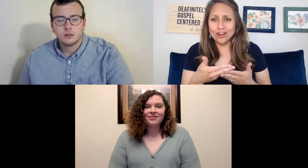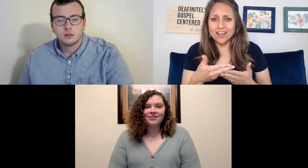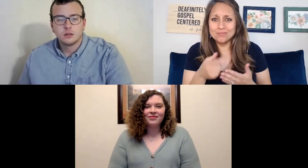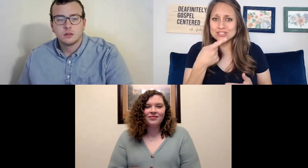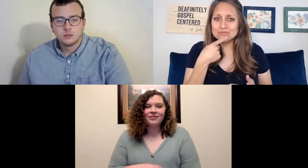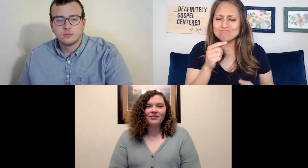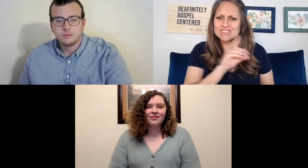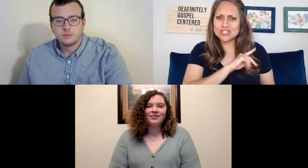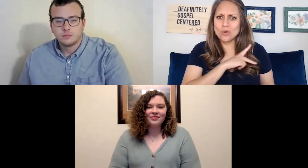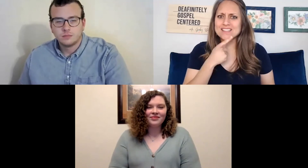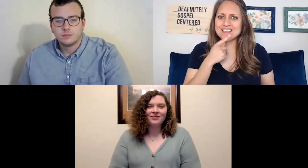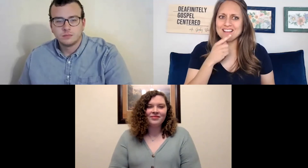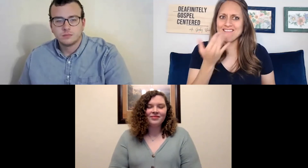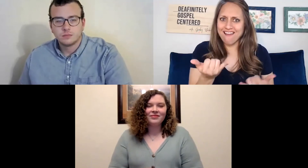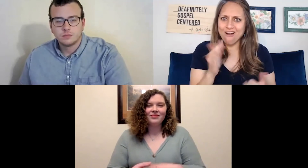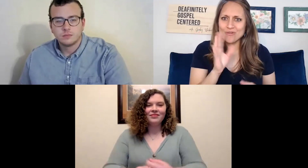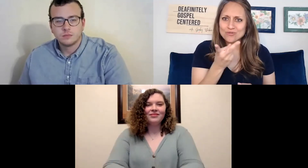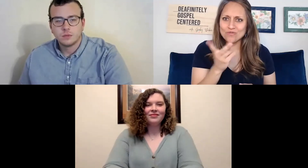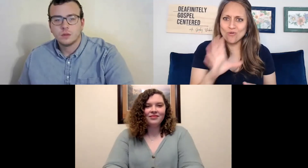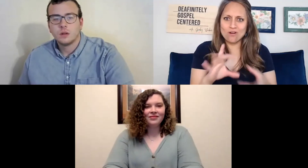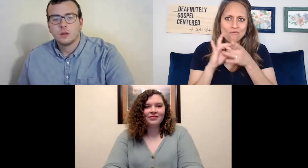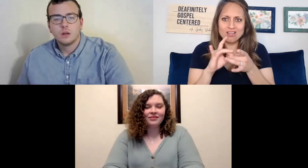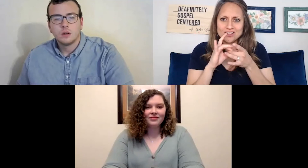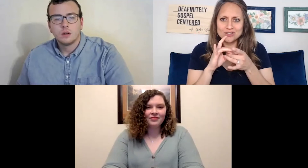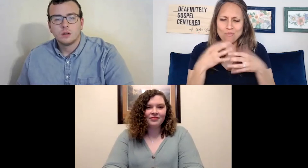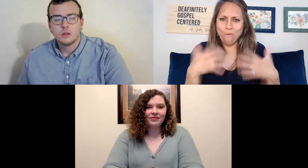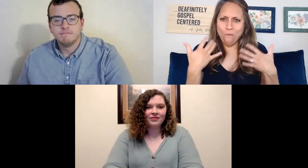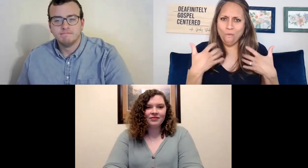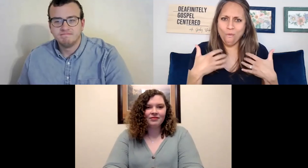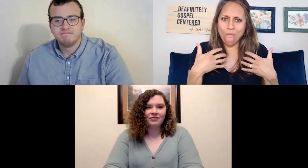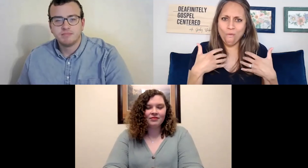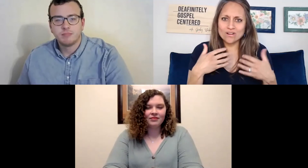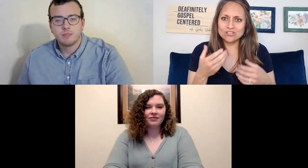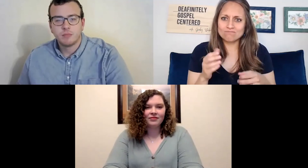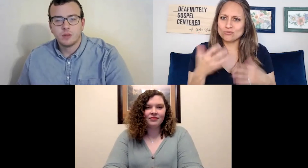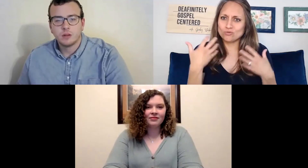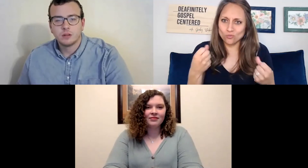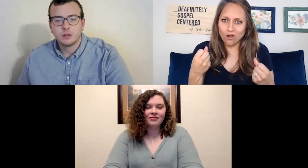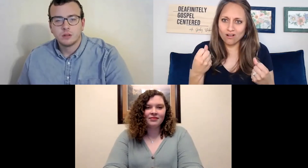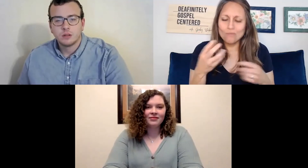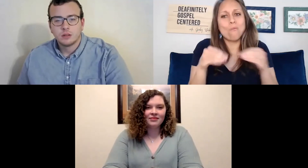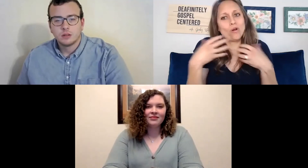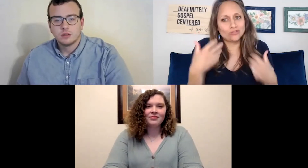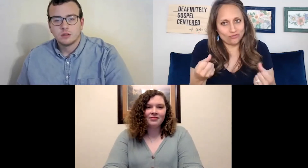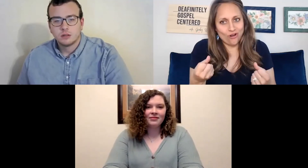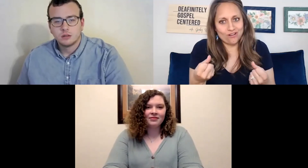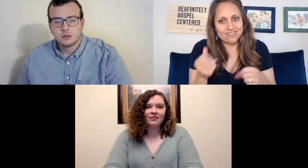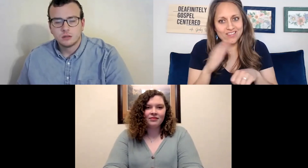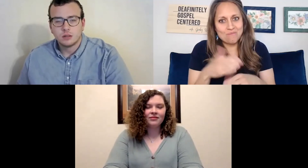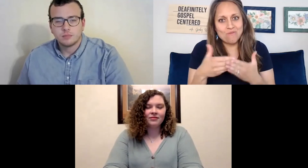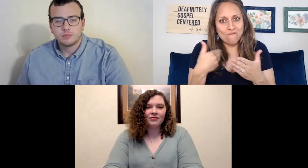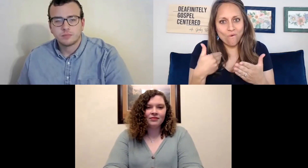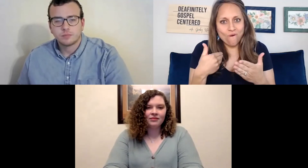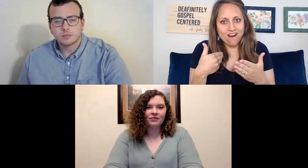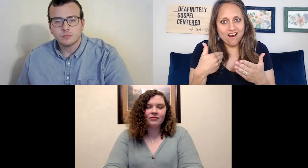them, for the good. Like Dakota, you mentioned how your relationship now with Lexi is better than it was before, or stronger than